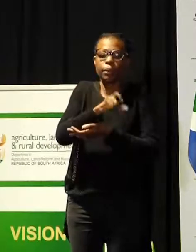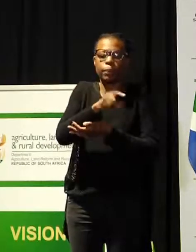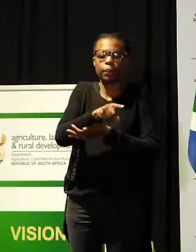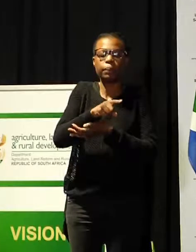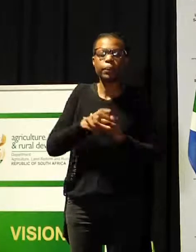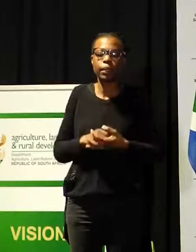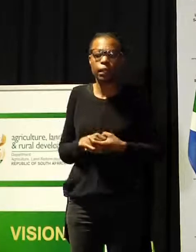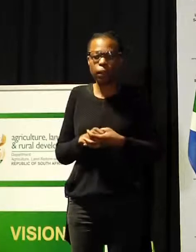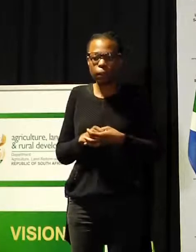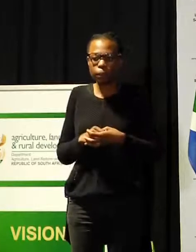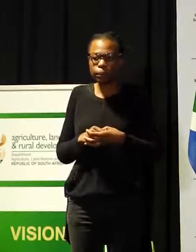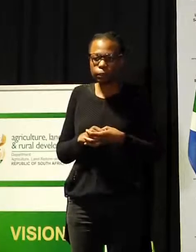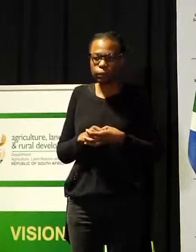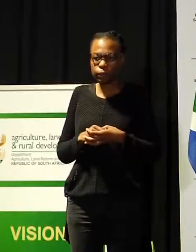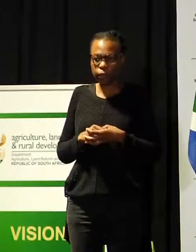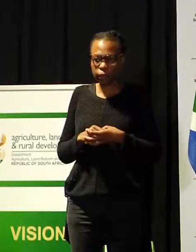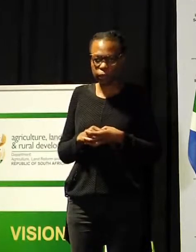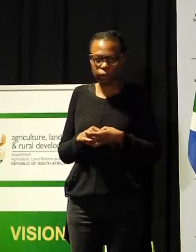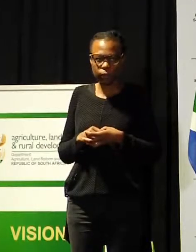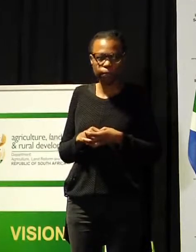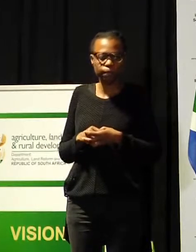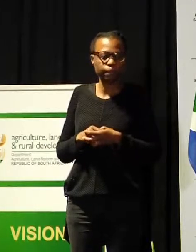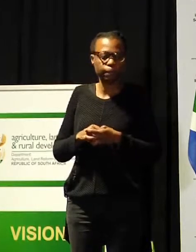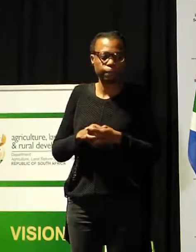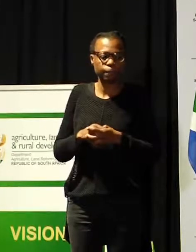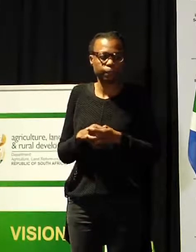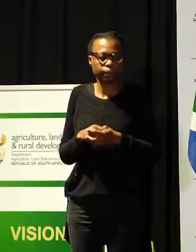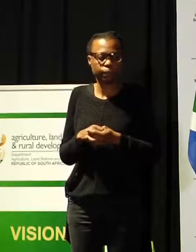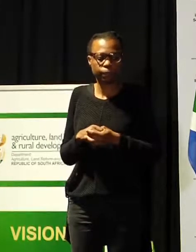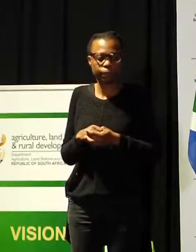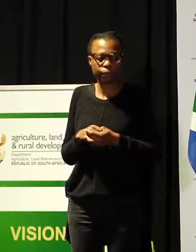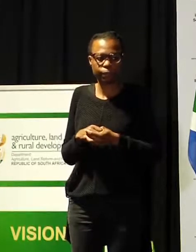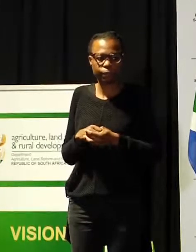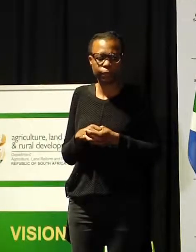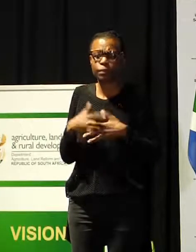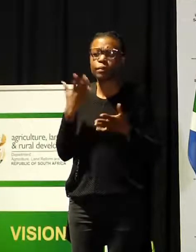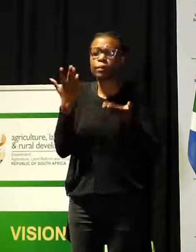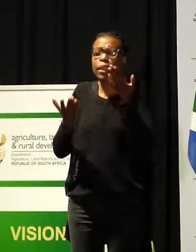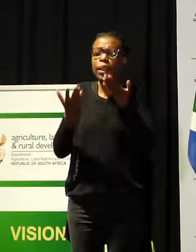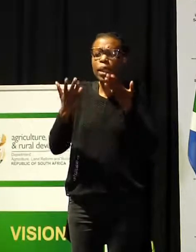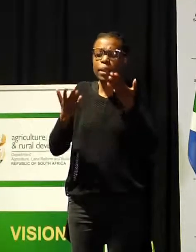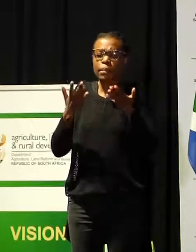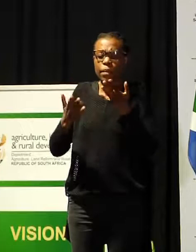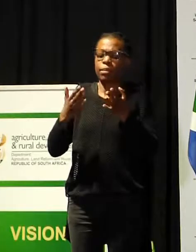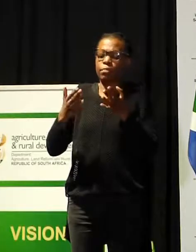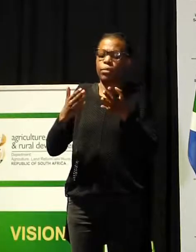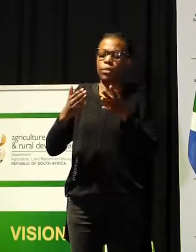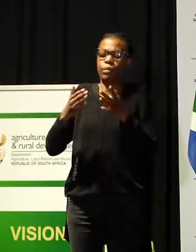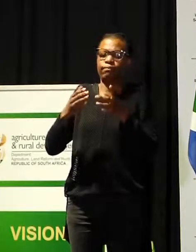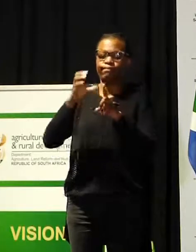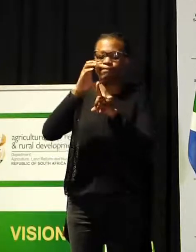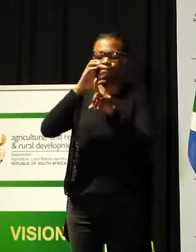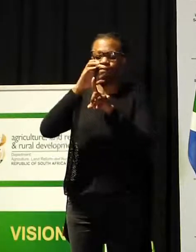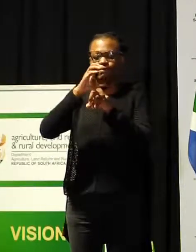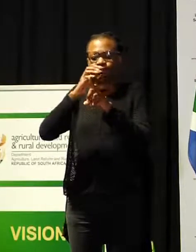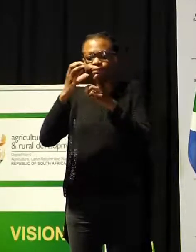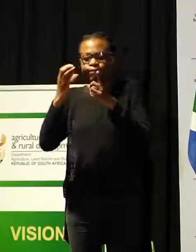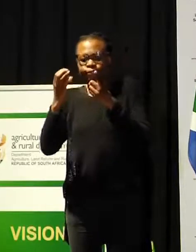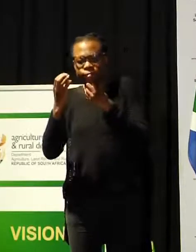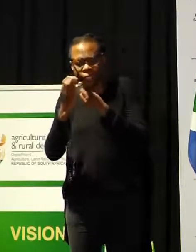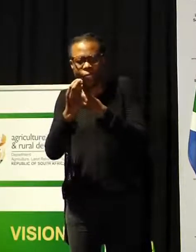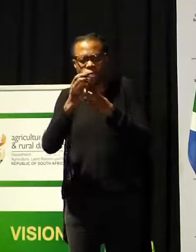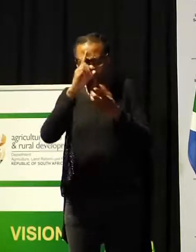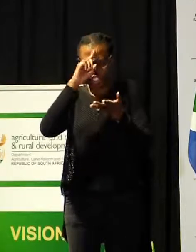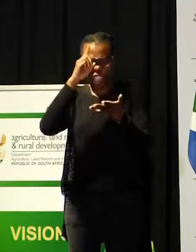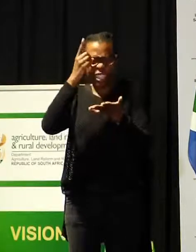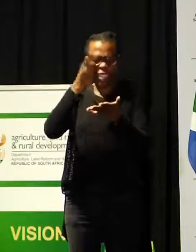Inner boundaries, where there is land, where there are traditional councils, the state should avoid private